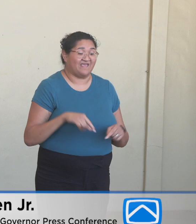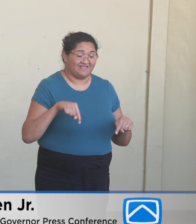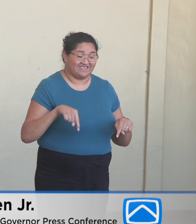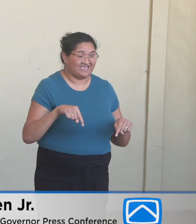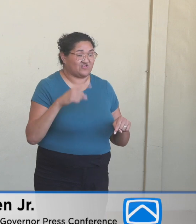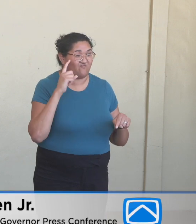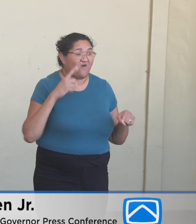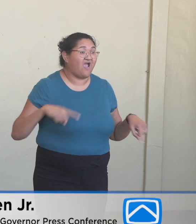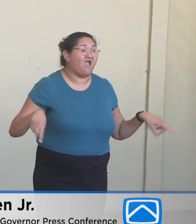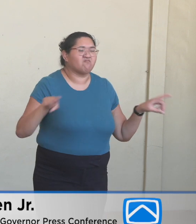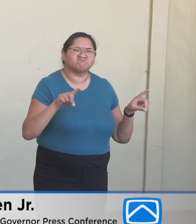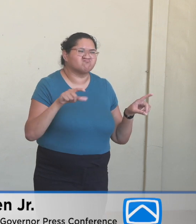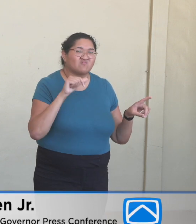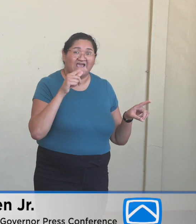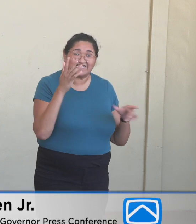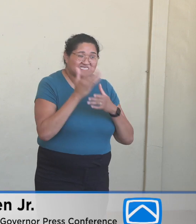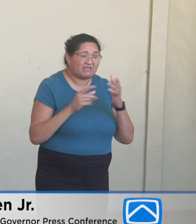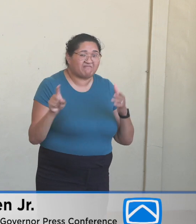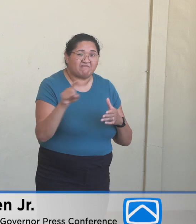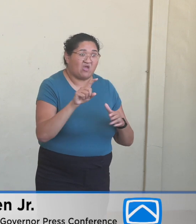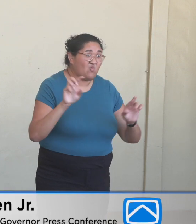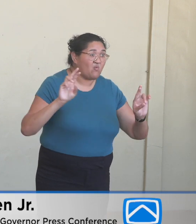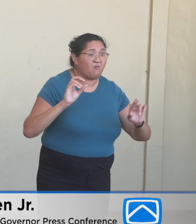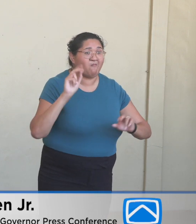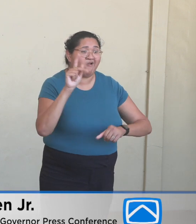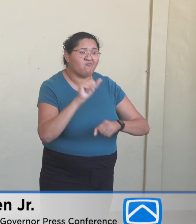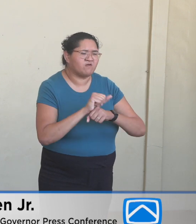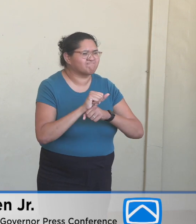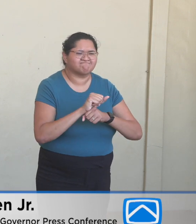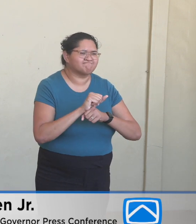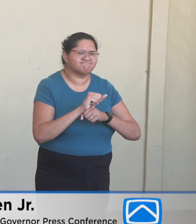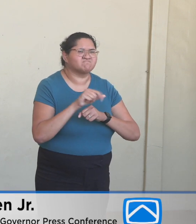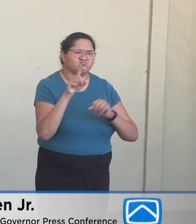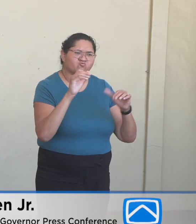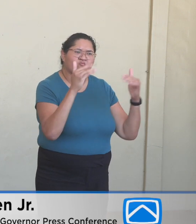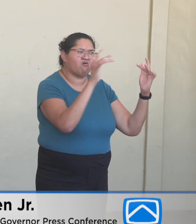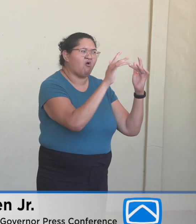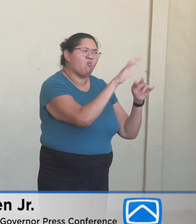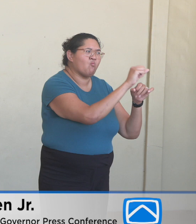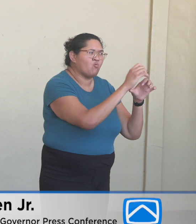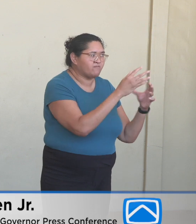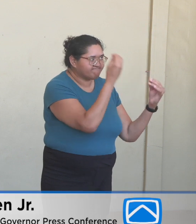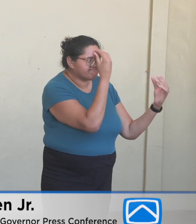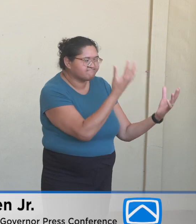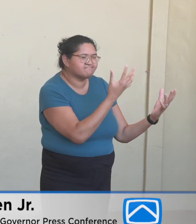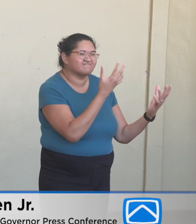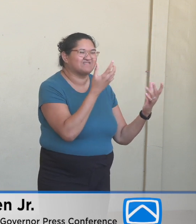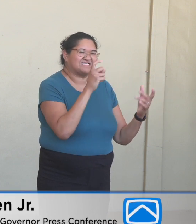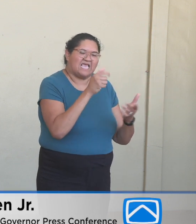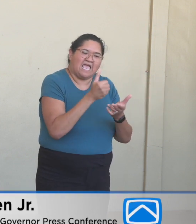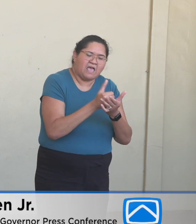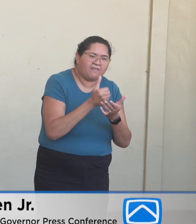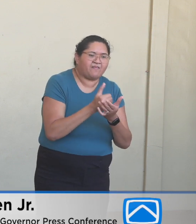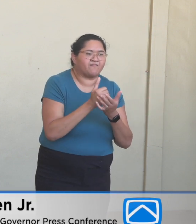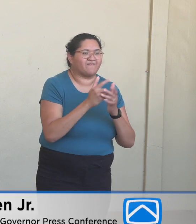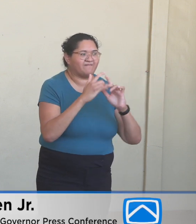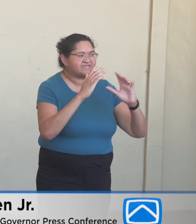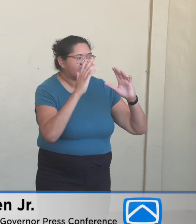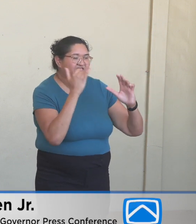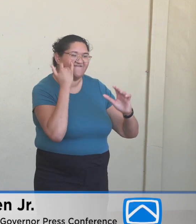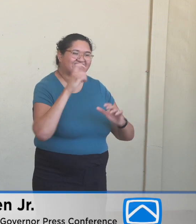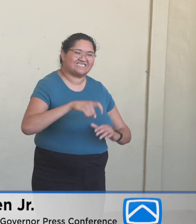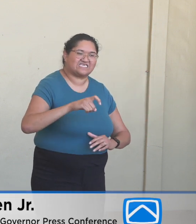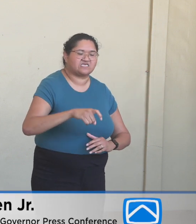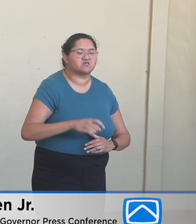everyone. Those that are not ready to go back to work should contact their employers and continue to seek the help and the attention that they